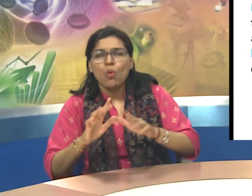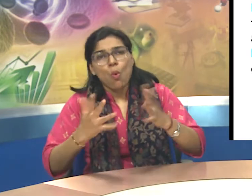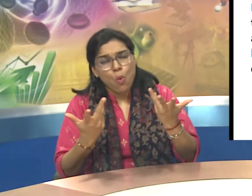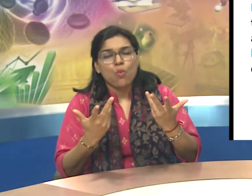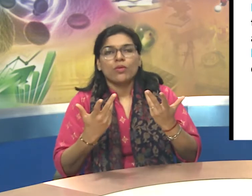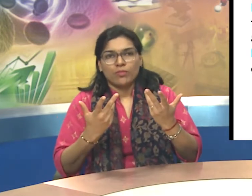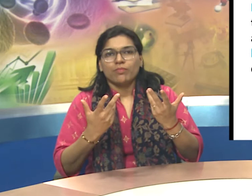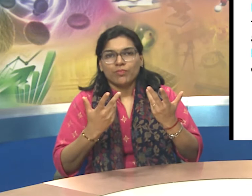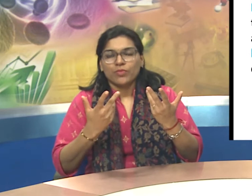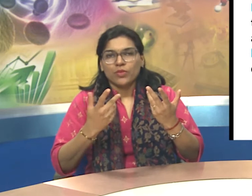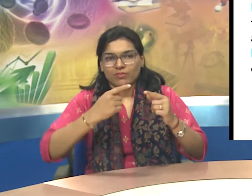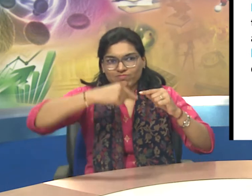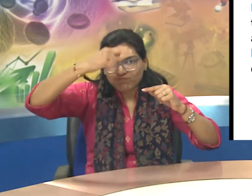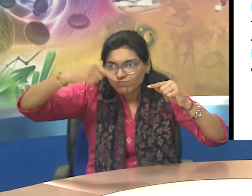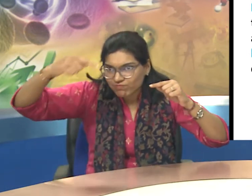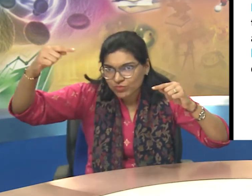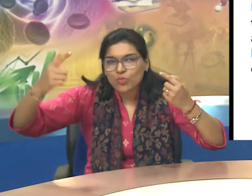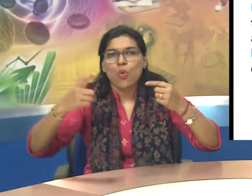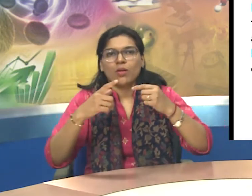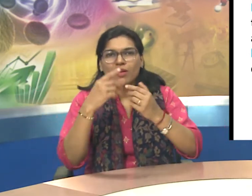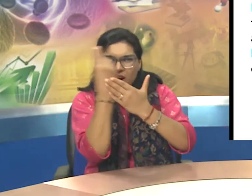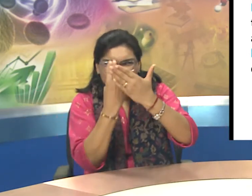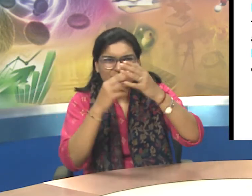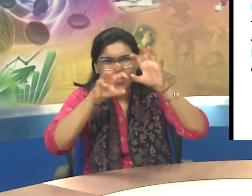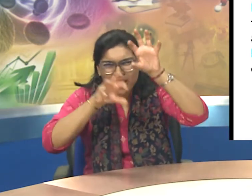handwritten or printed, like letters,